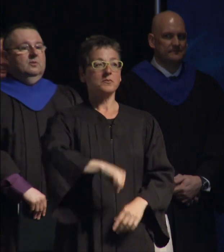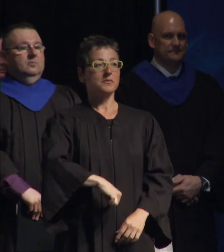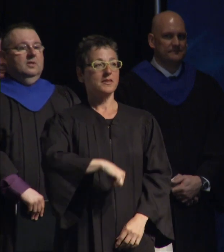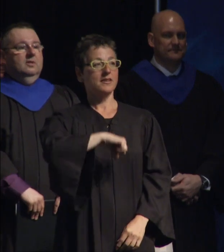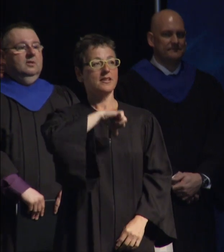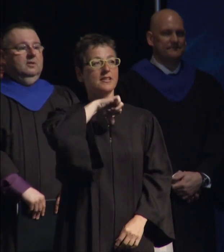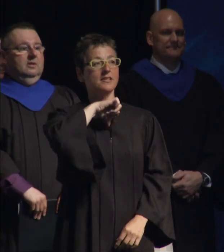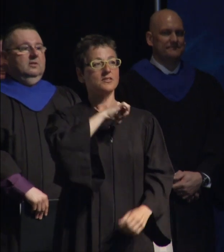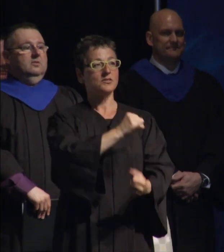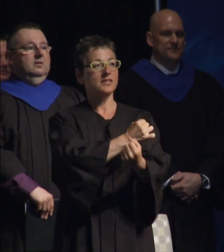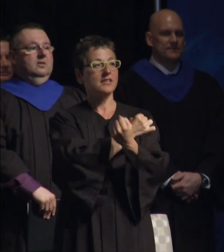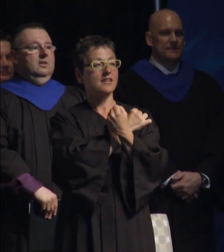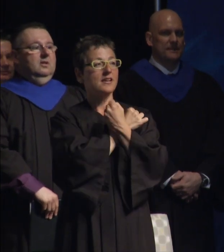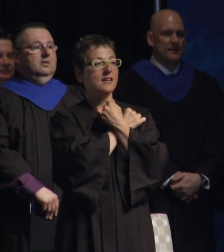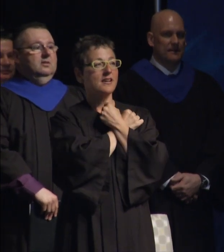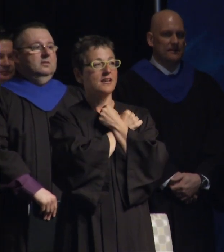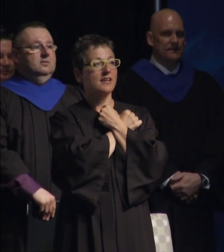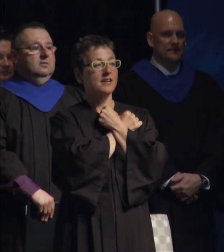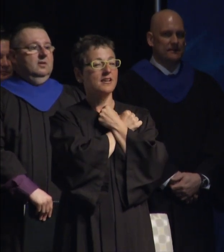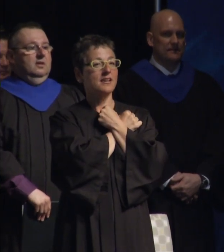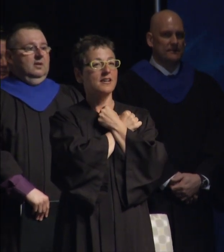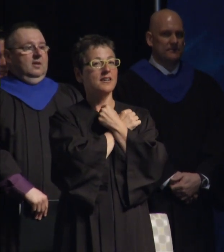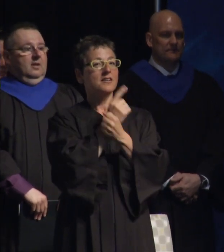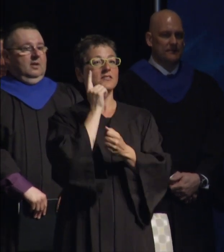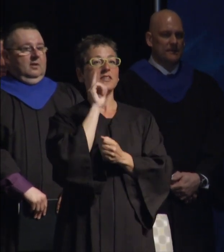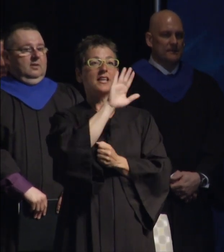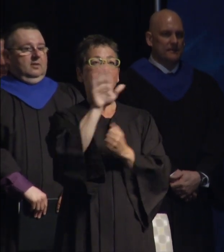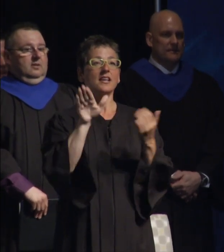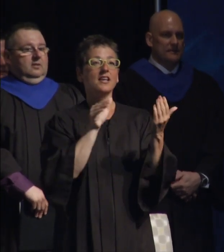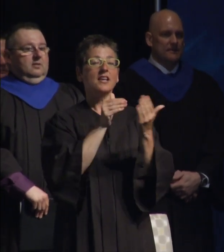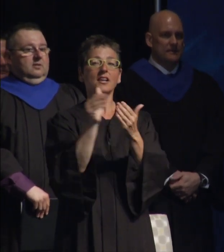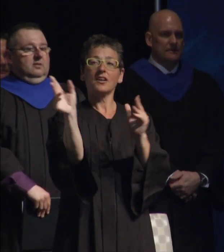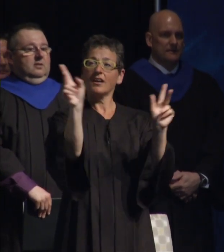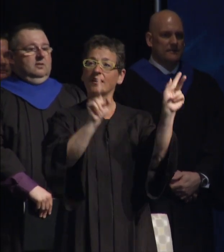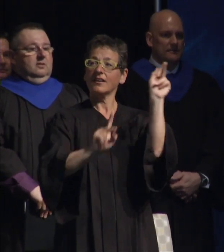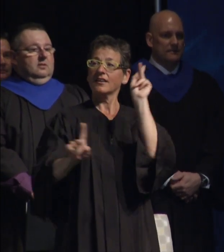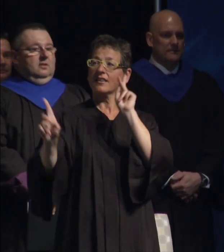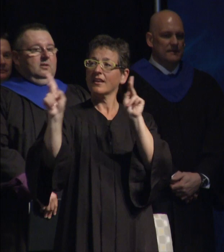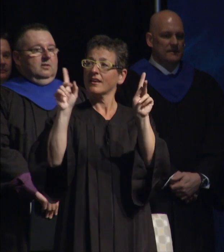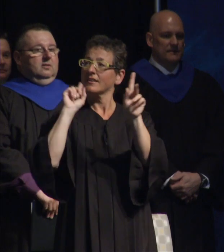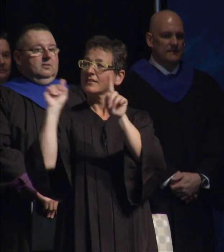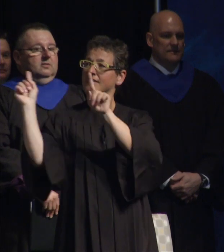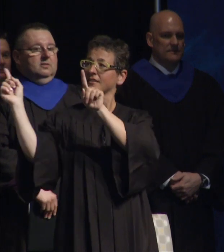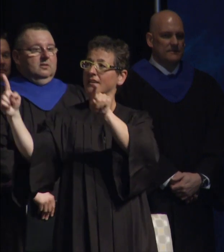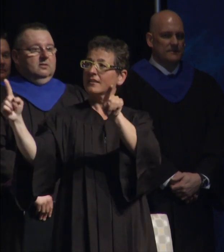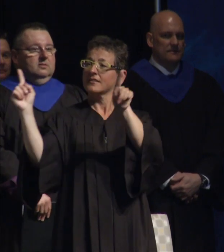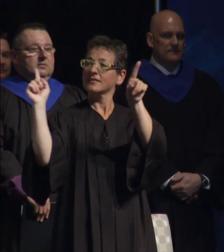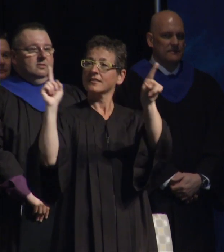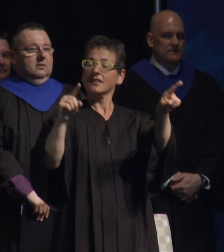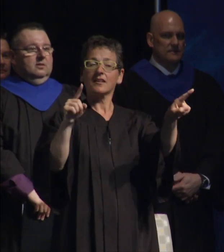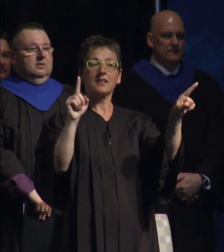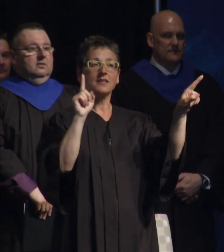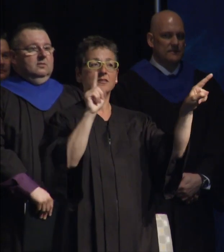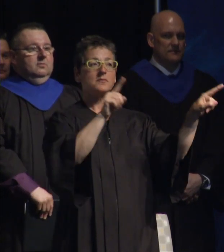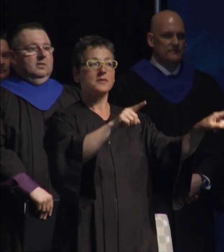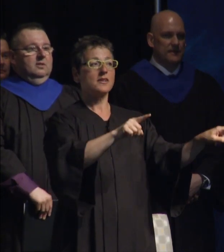true patriot love in all our sons'